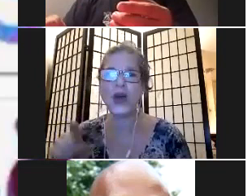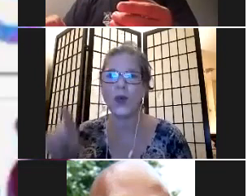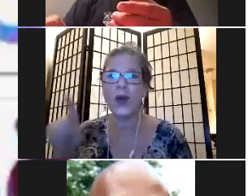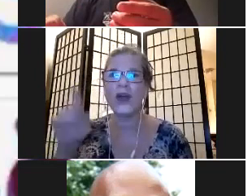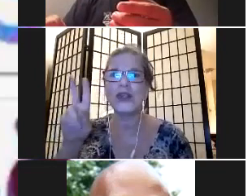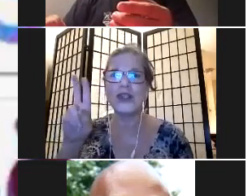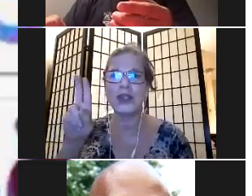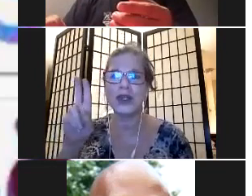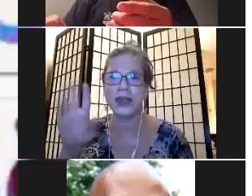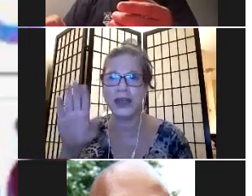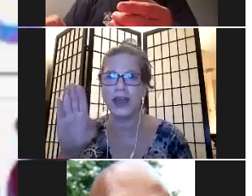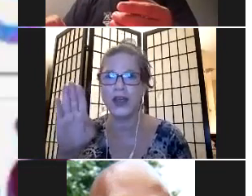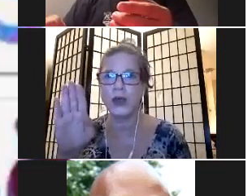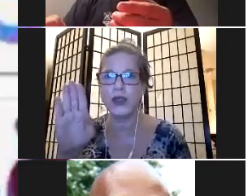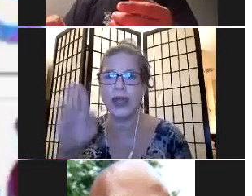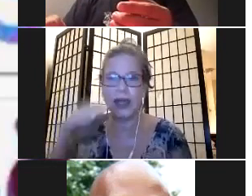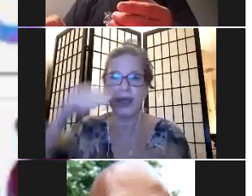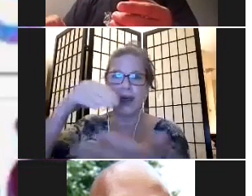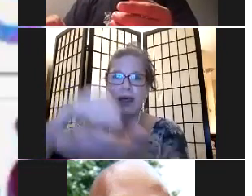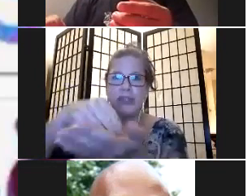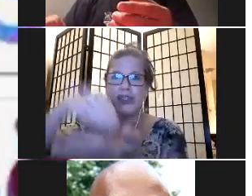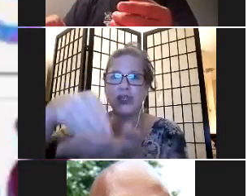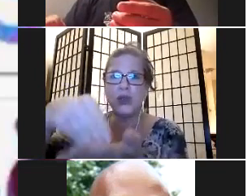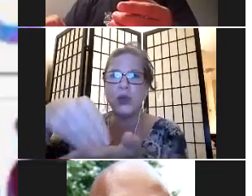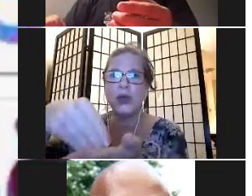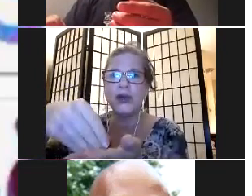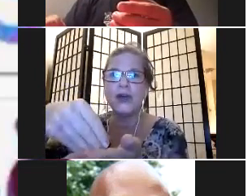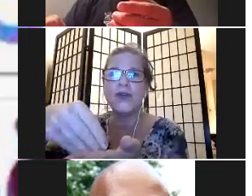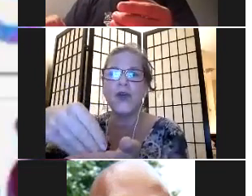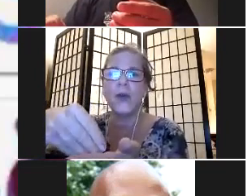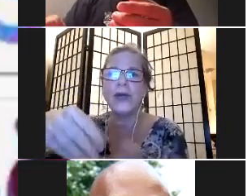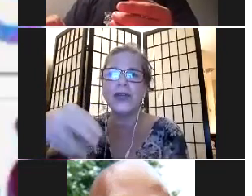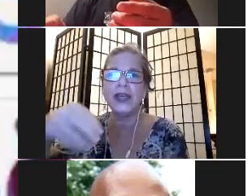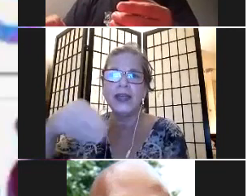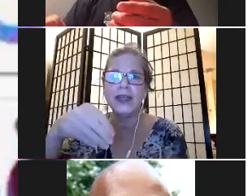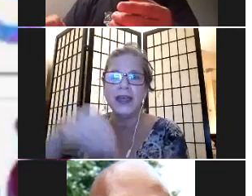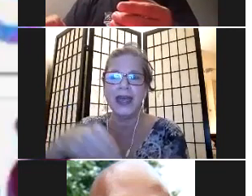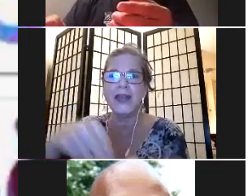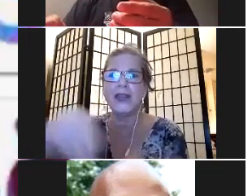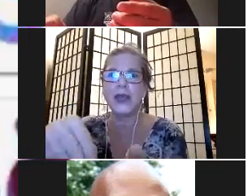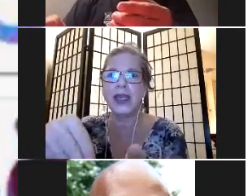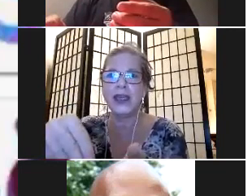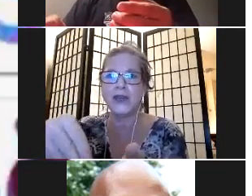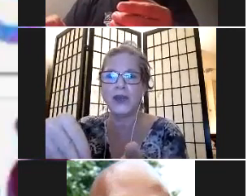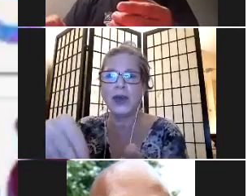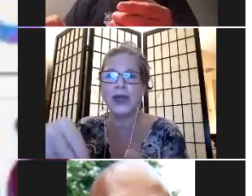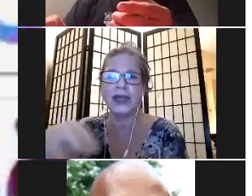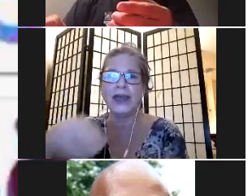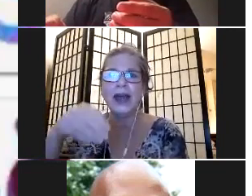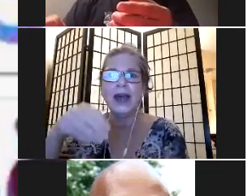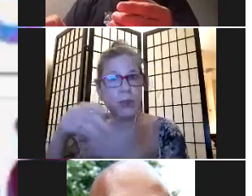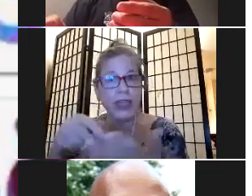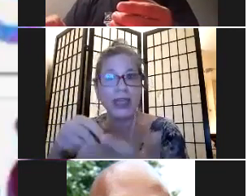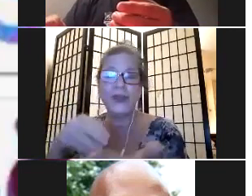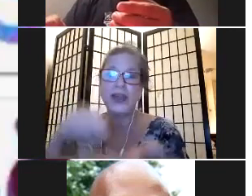So you were doing 2 for billion and 3 for million.